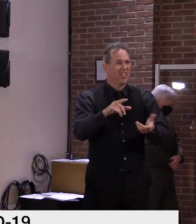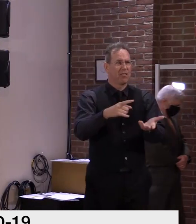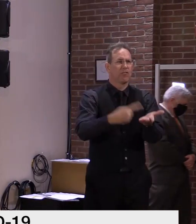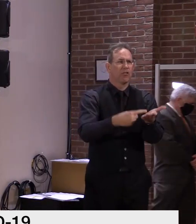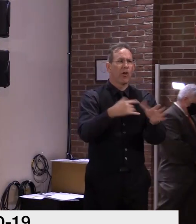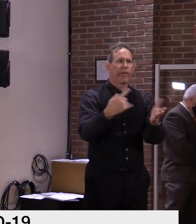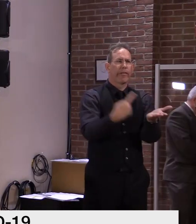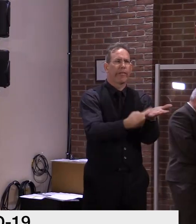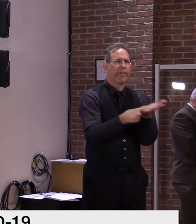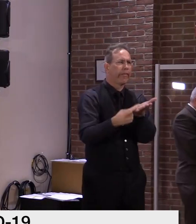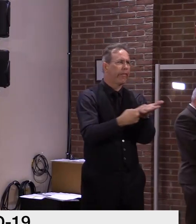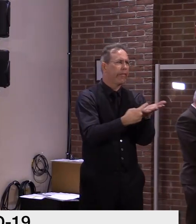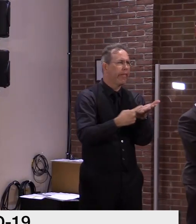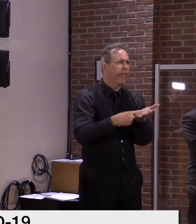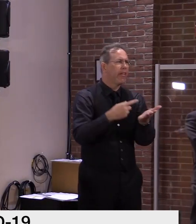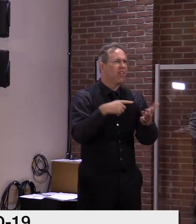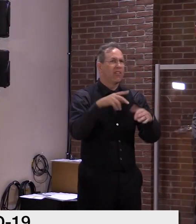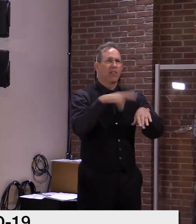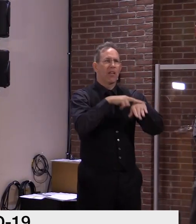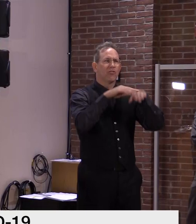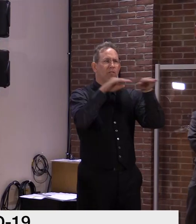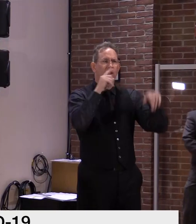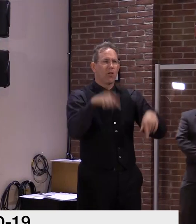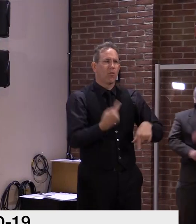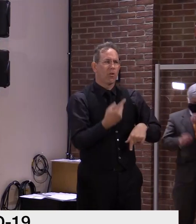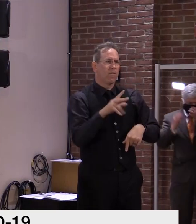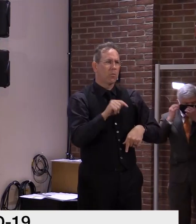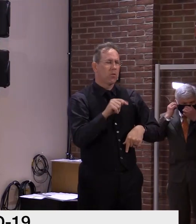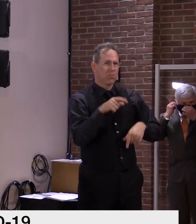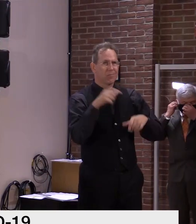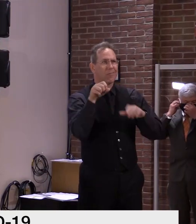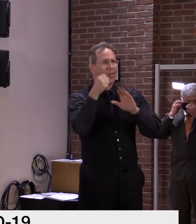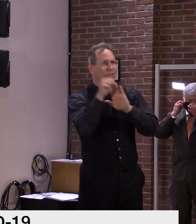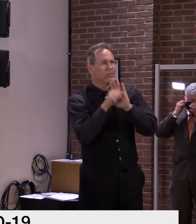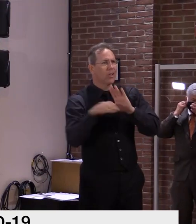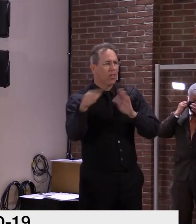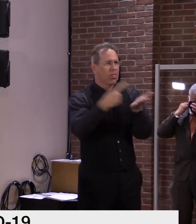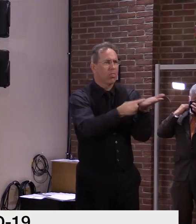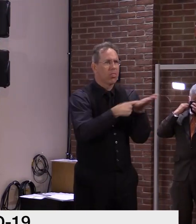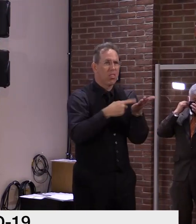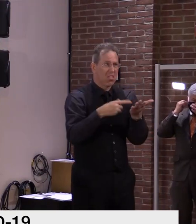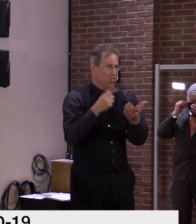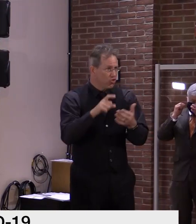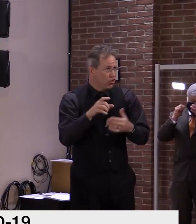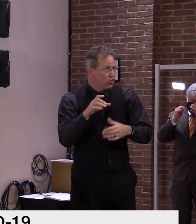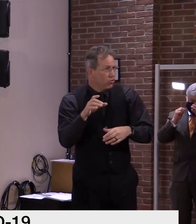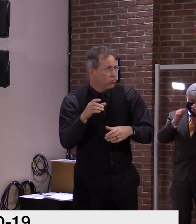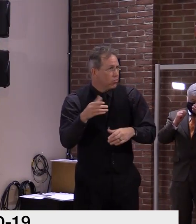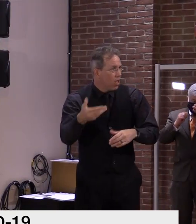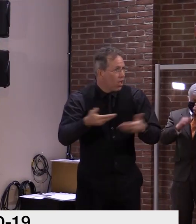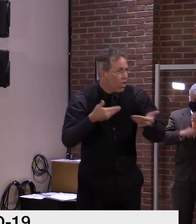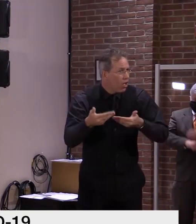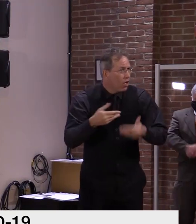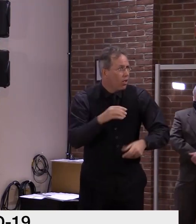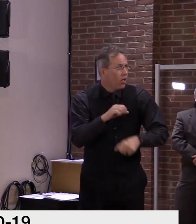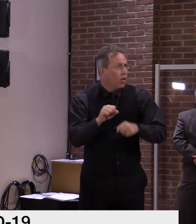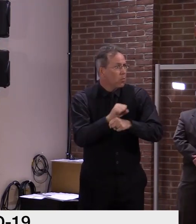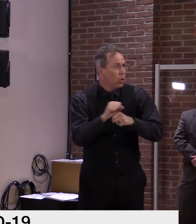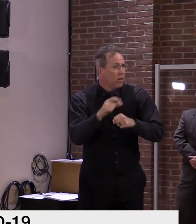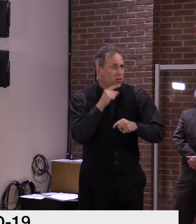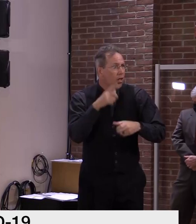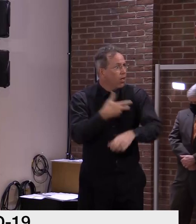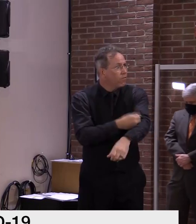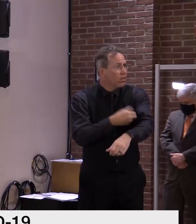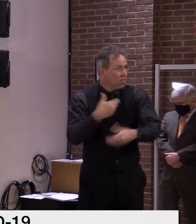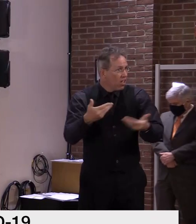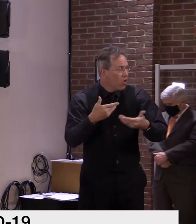national level. I mean, we've already heard some of the institutions, the colleges, universities, make